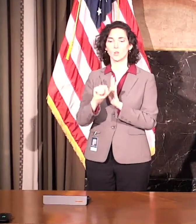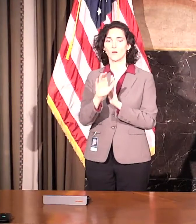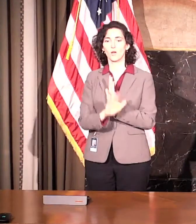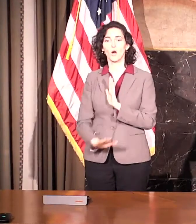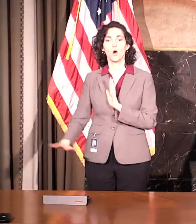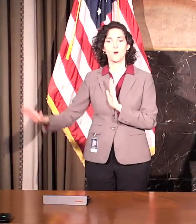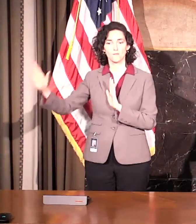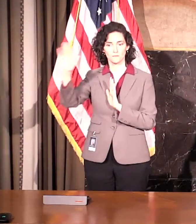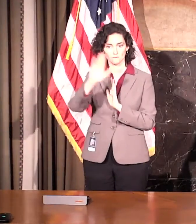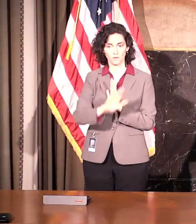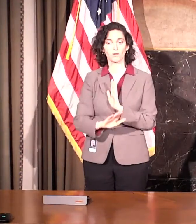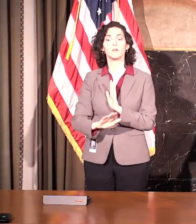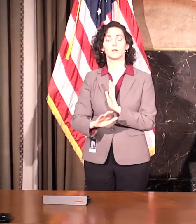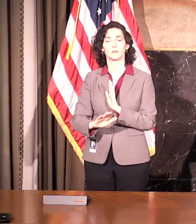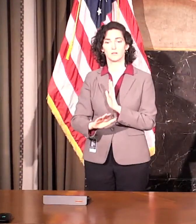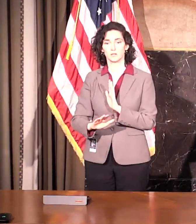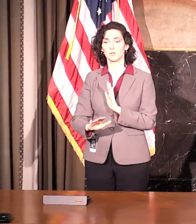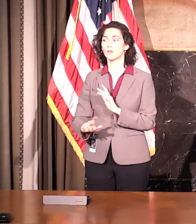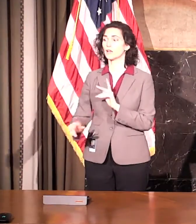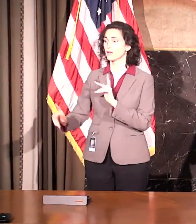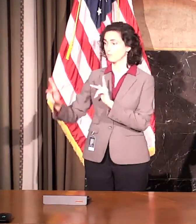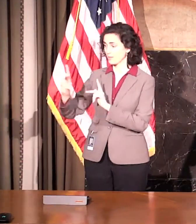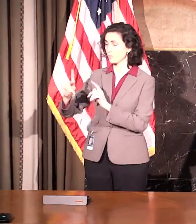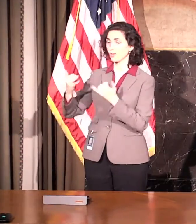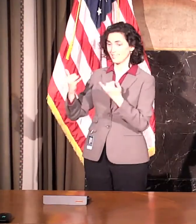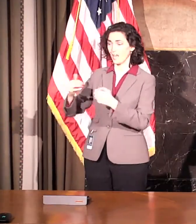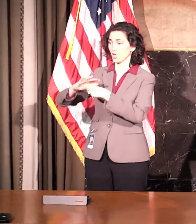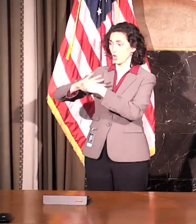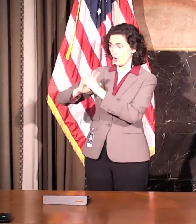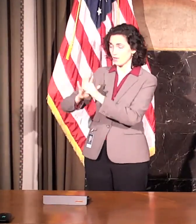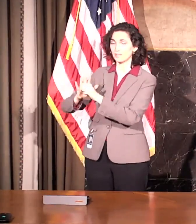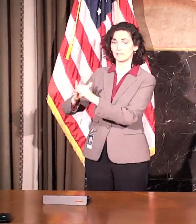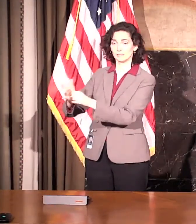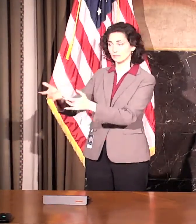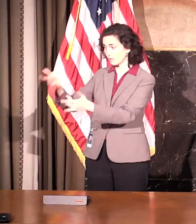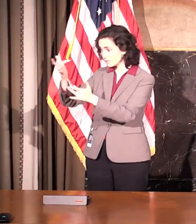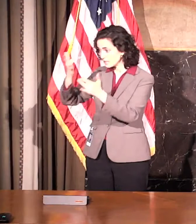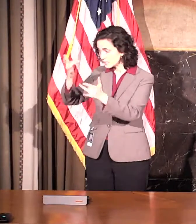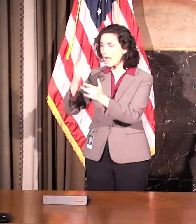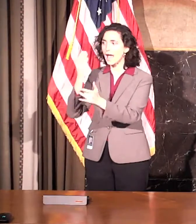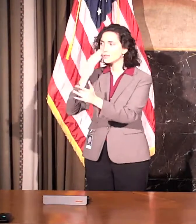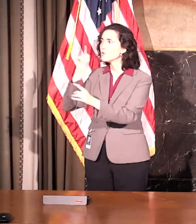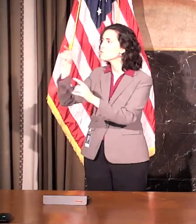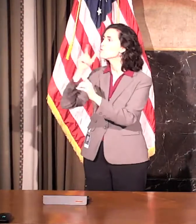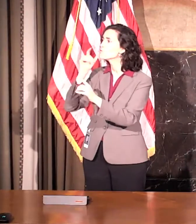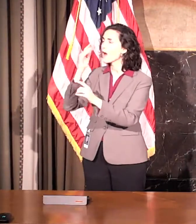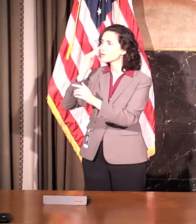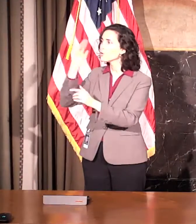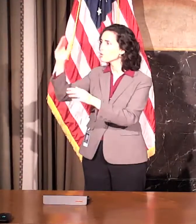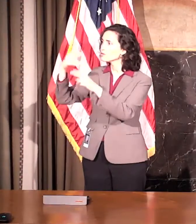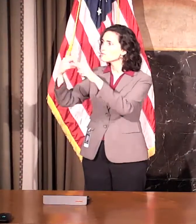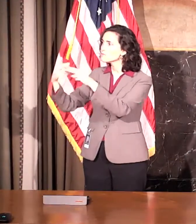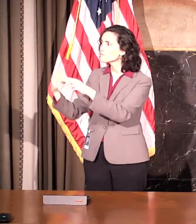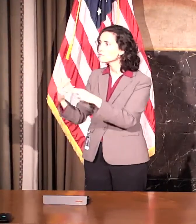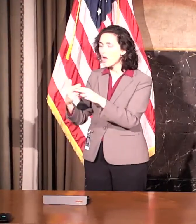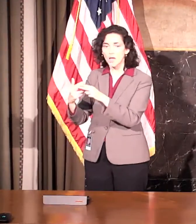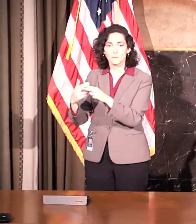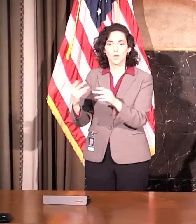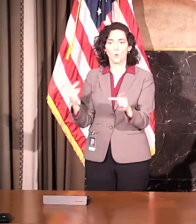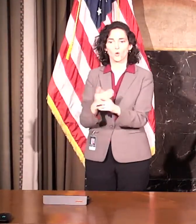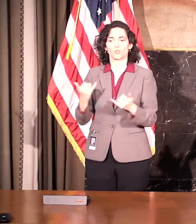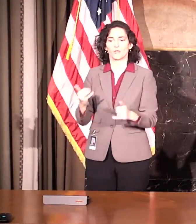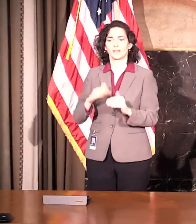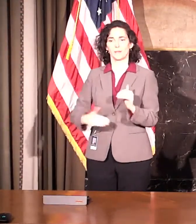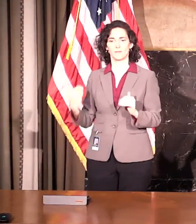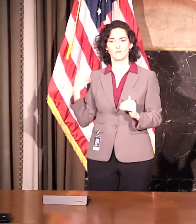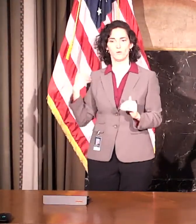with COVID-19 active cases today than I have known at any point in this pandemic. And what that means,